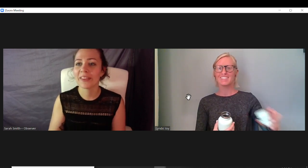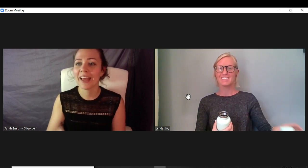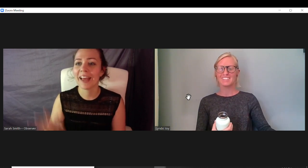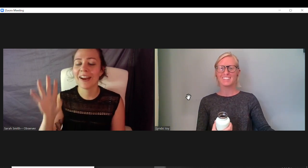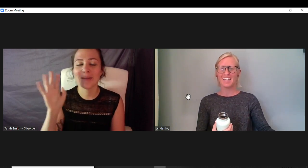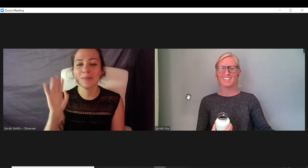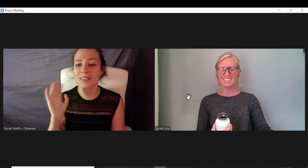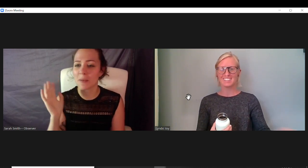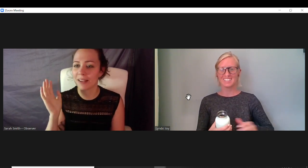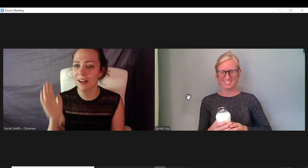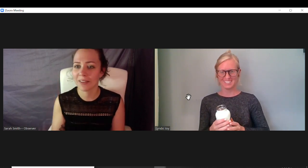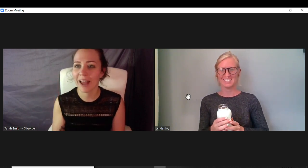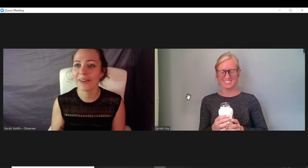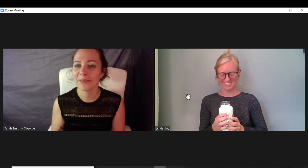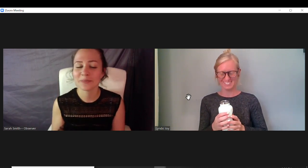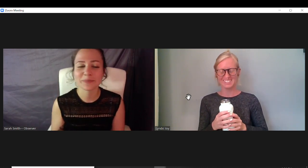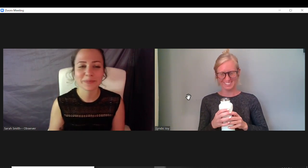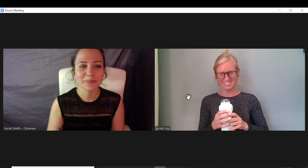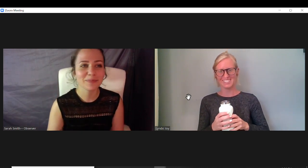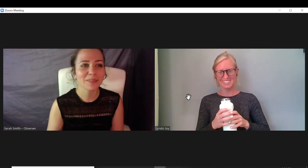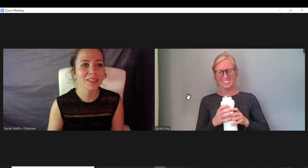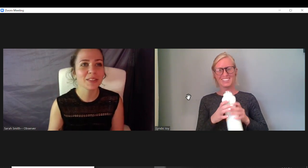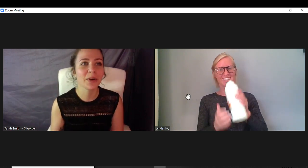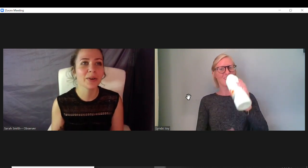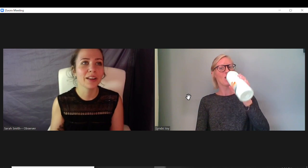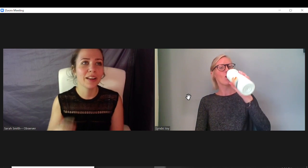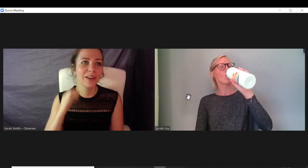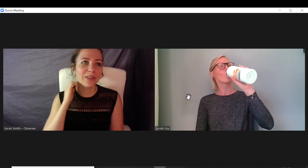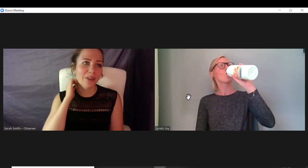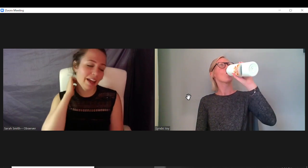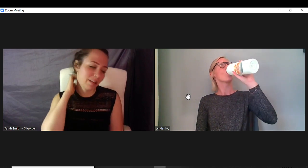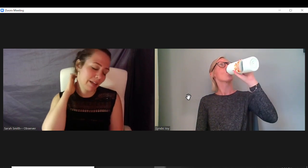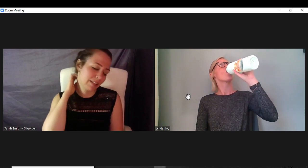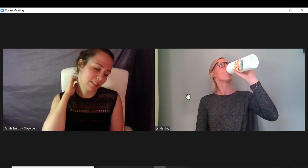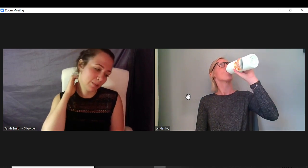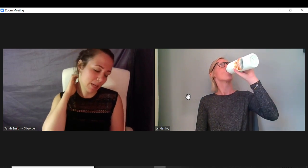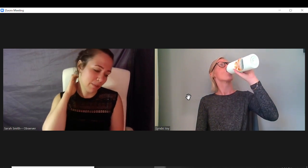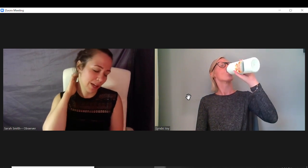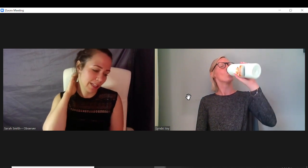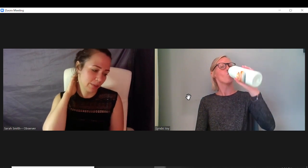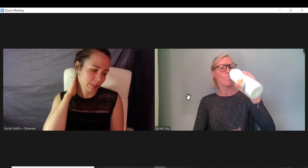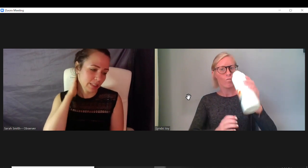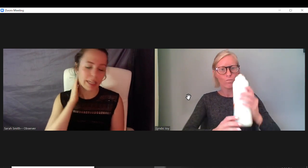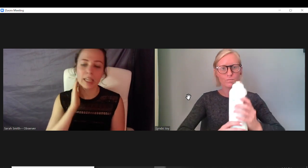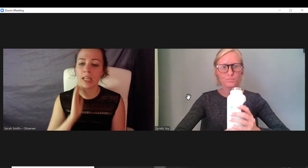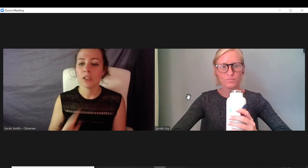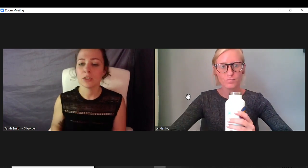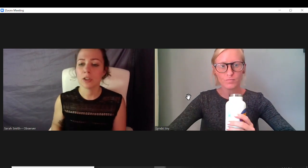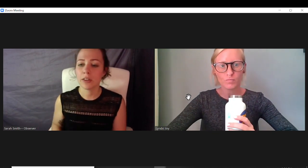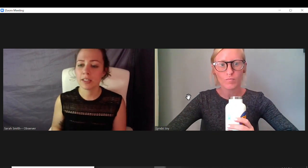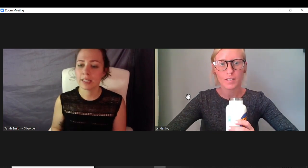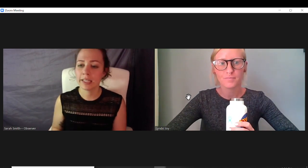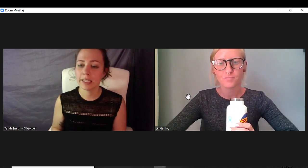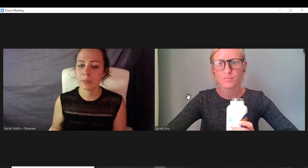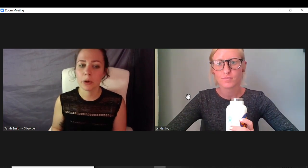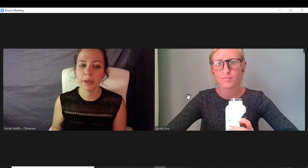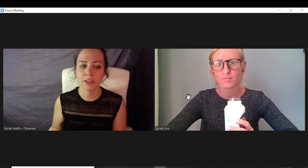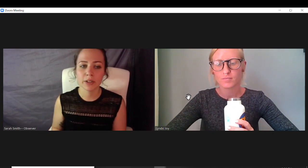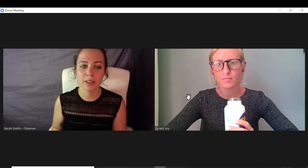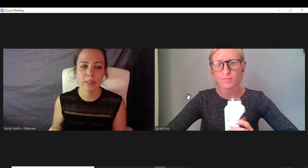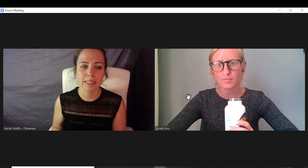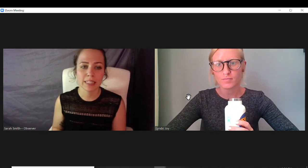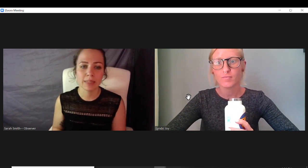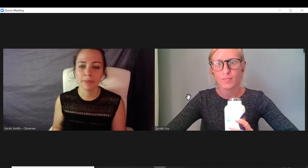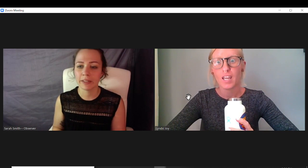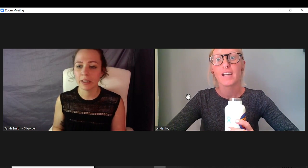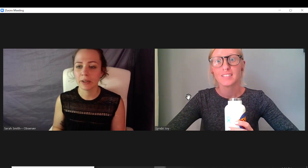whatever that Summit, Colorado. So Ryan messaged me and Molly and was like, so this link is broken. Do you guys